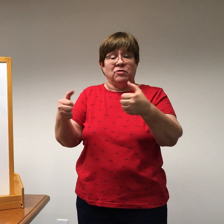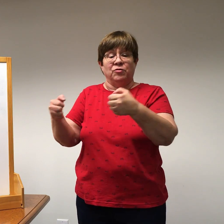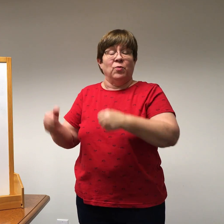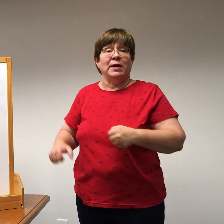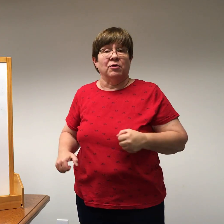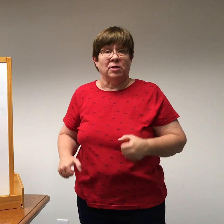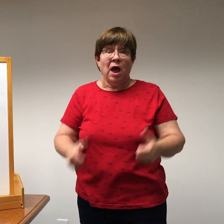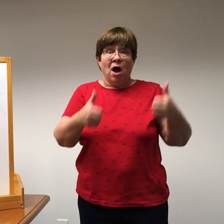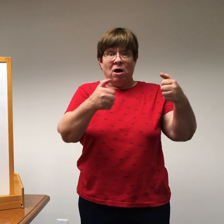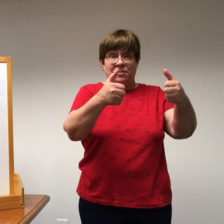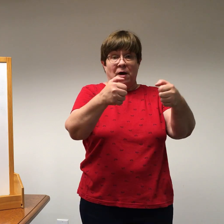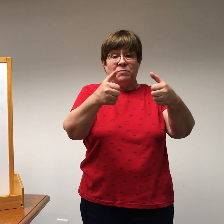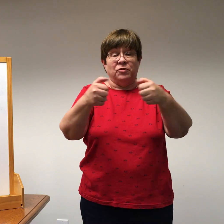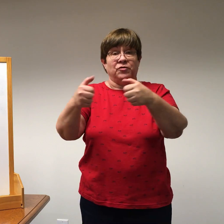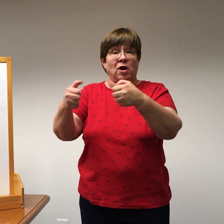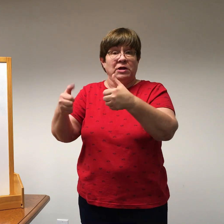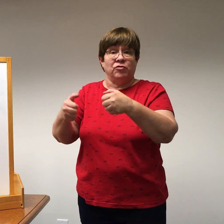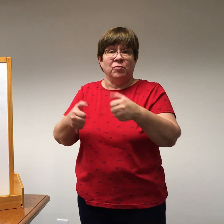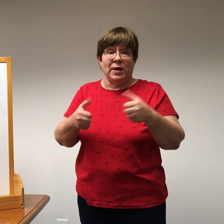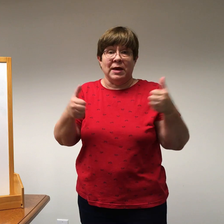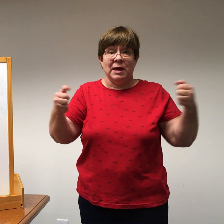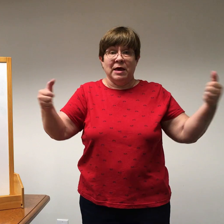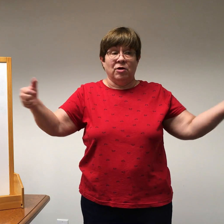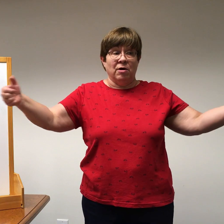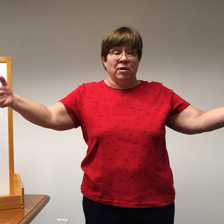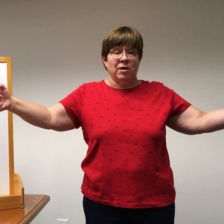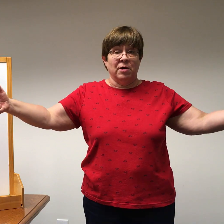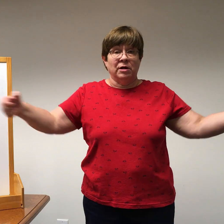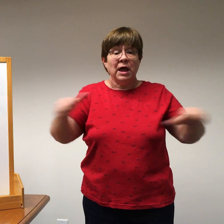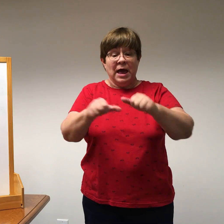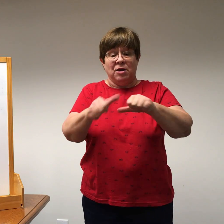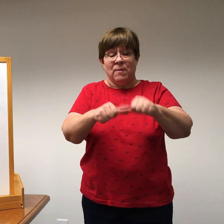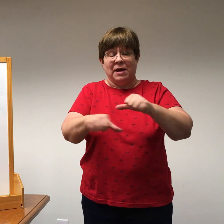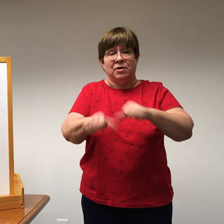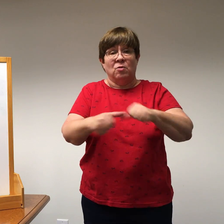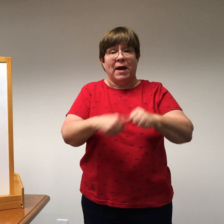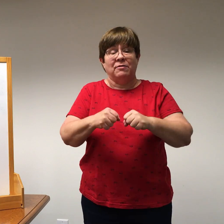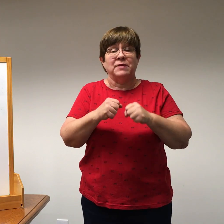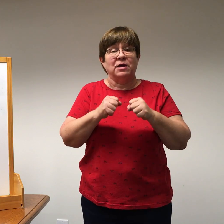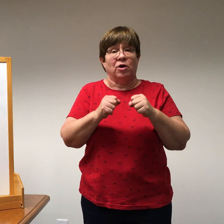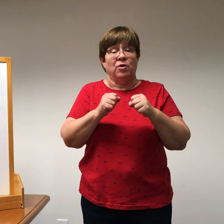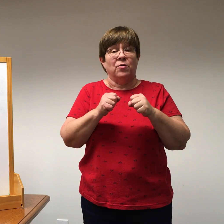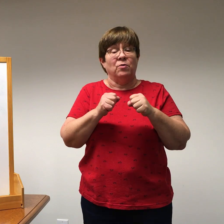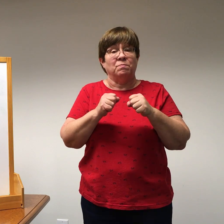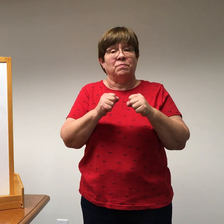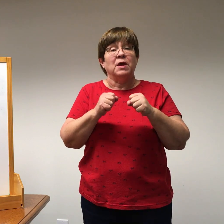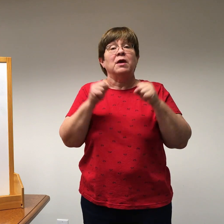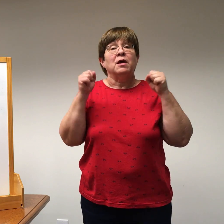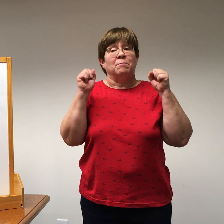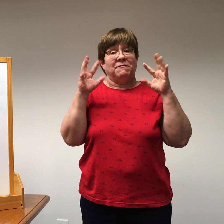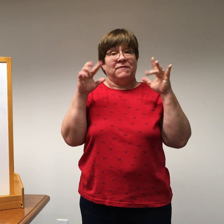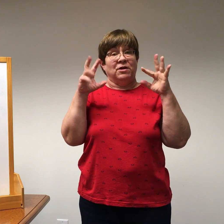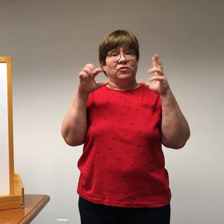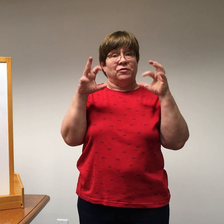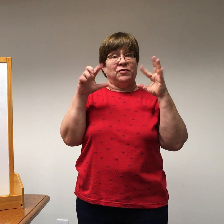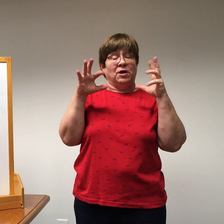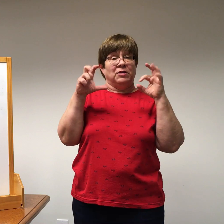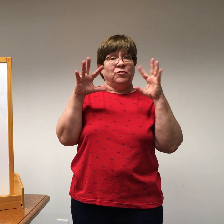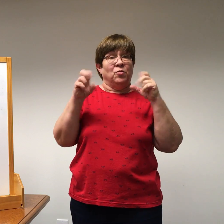to wiggle, our thumbs are starting to wiggle, and around they go. My fingers are starting to